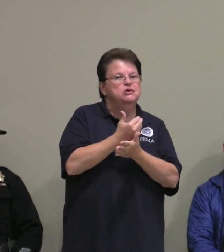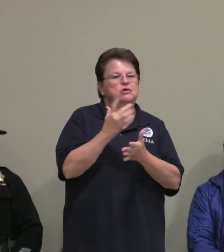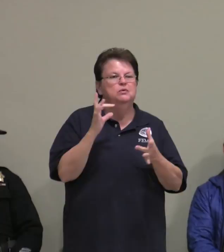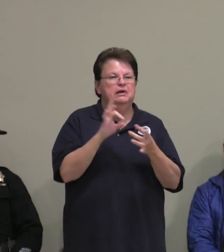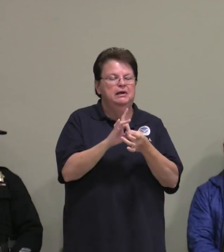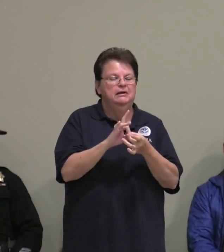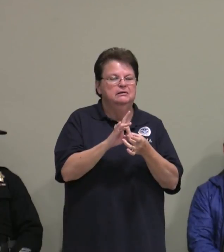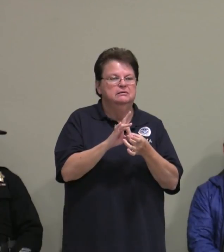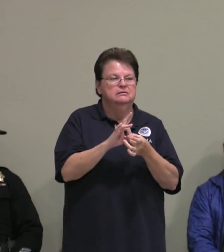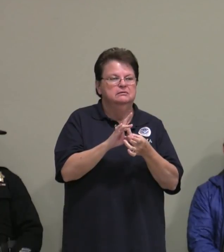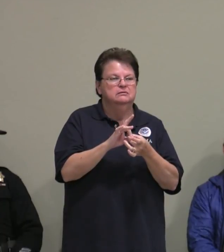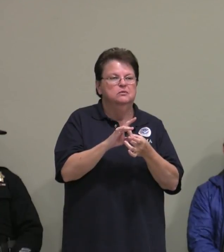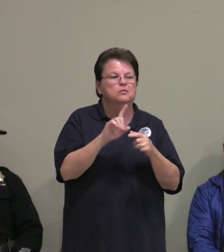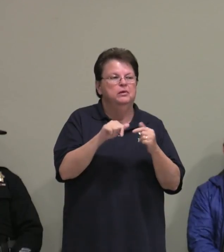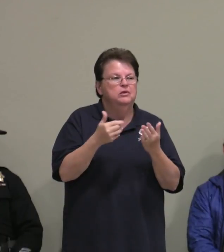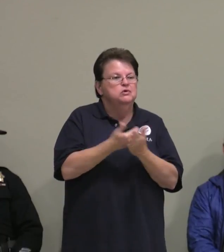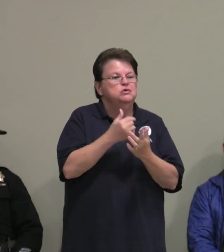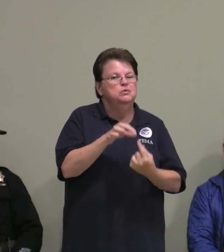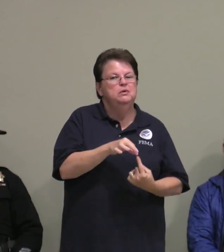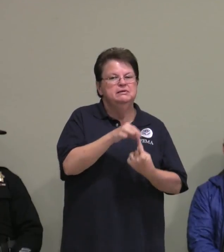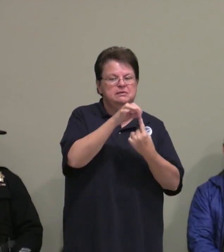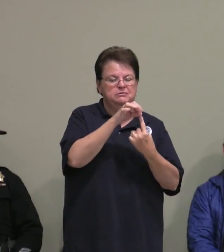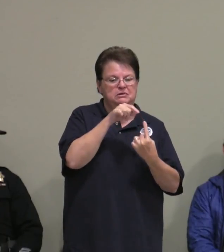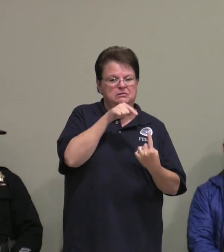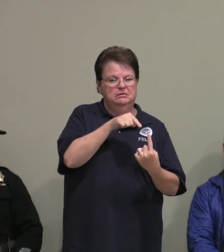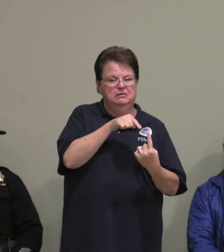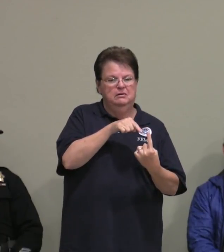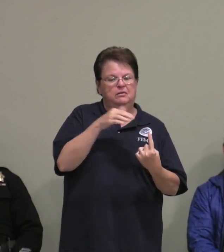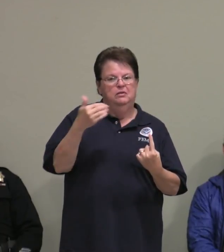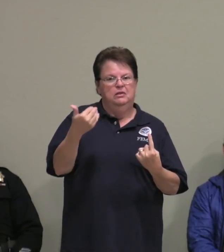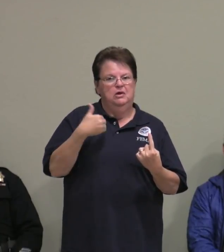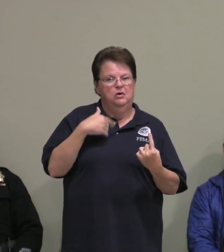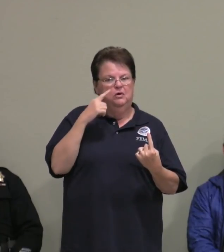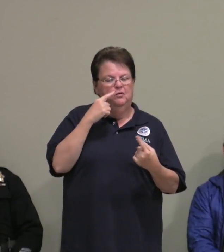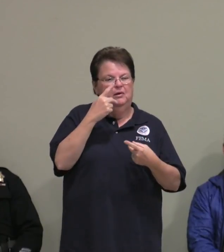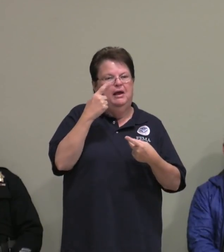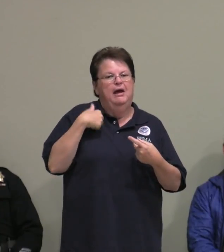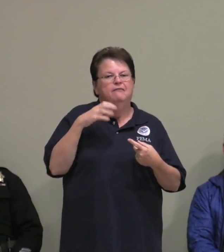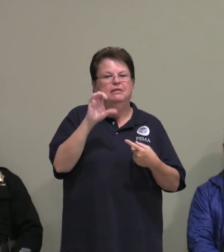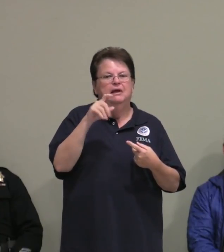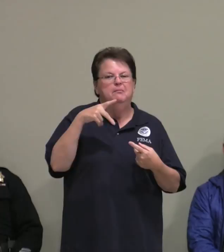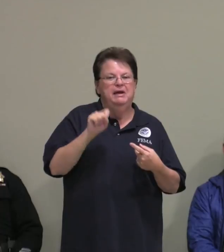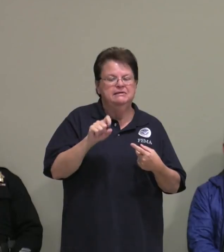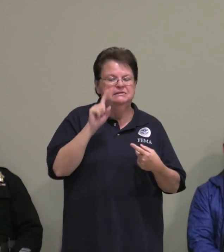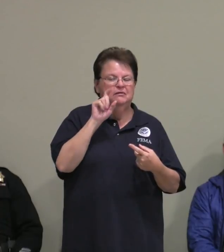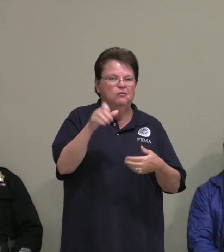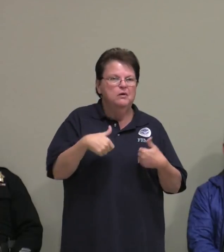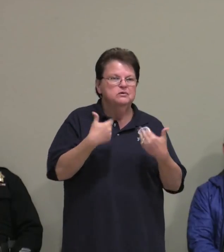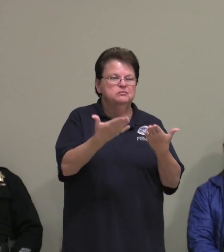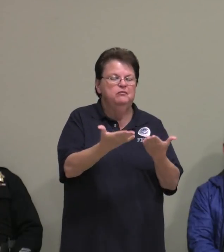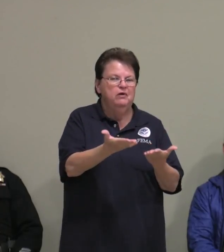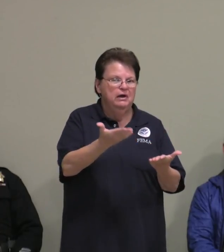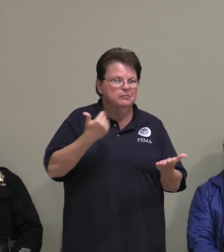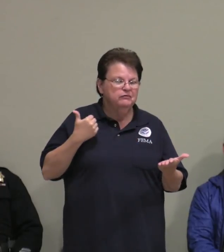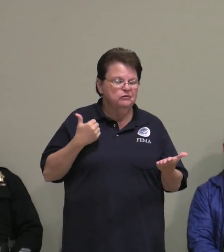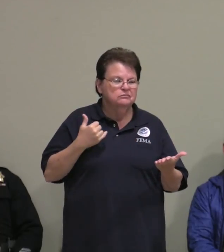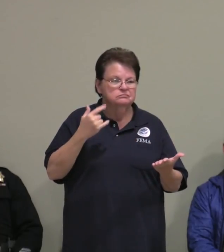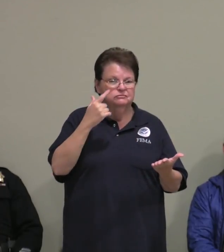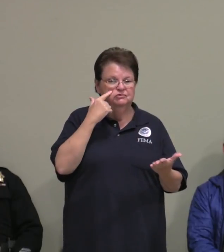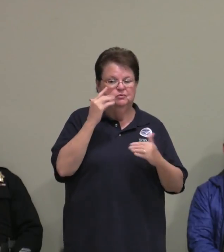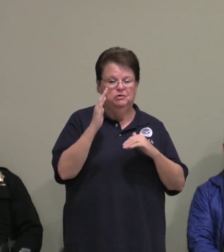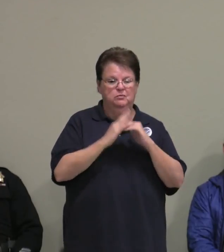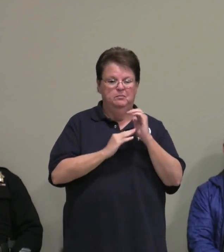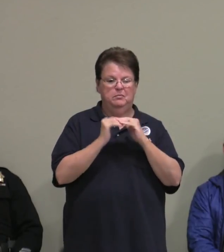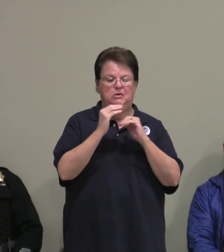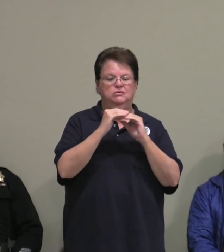exception that the owner shall retain the capacity previously provided. So what that means is if when you built your